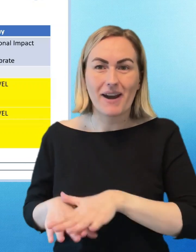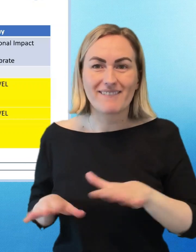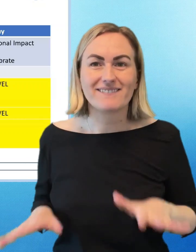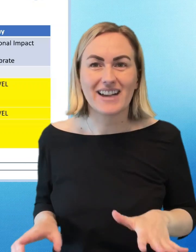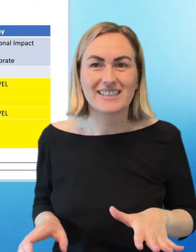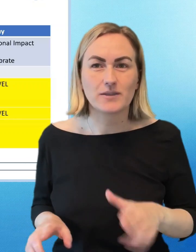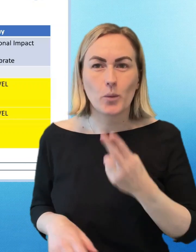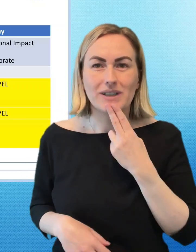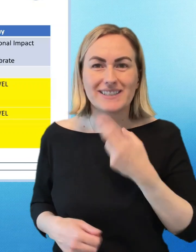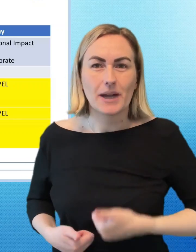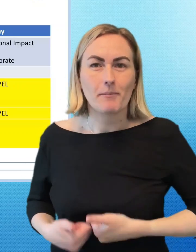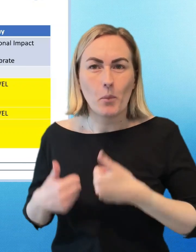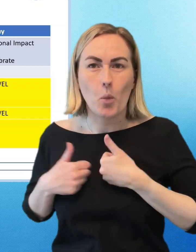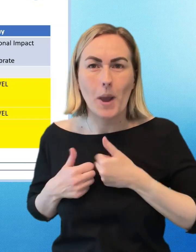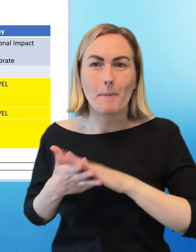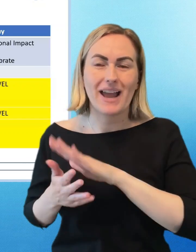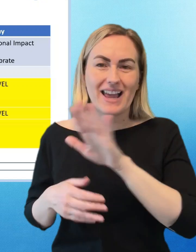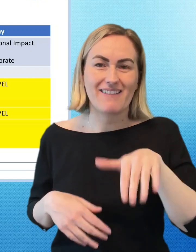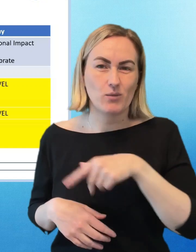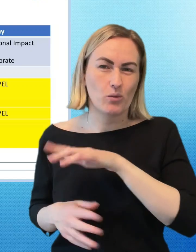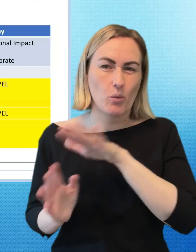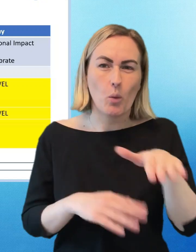then everyone would head home on Friday afternoon.